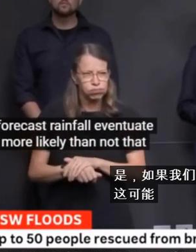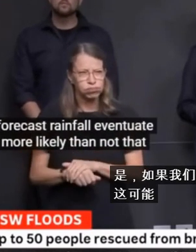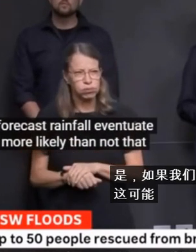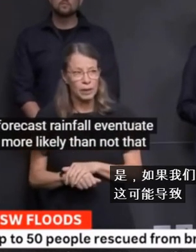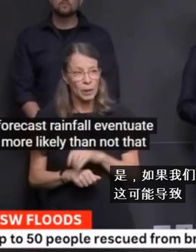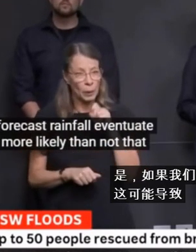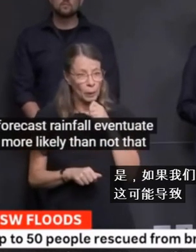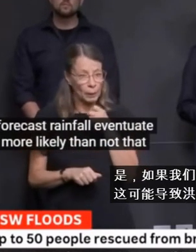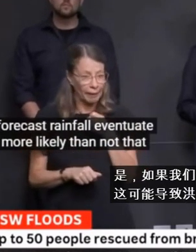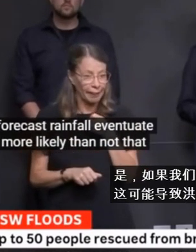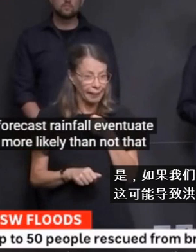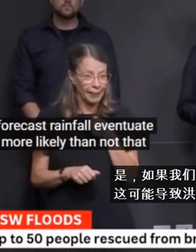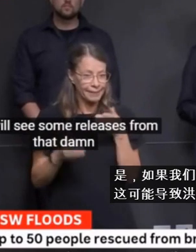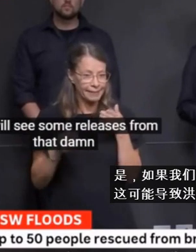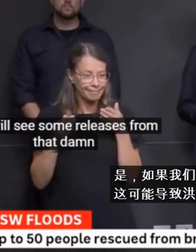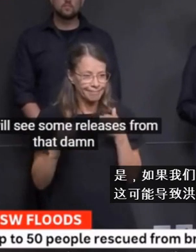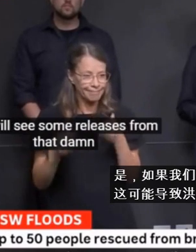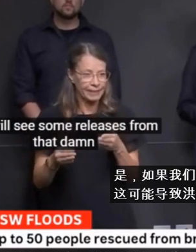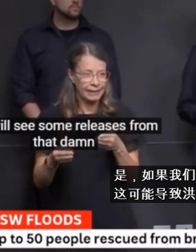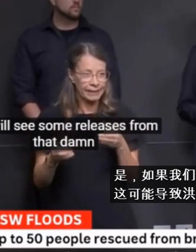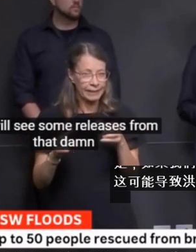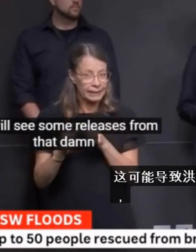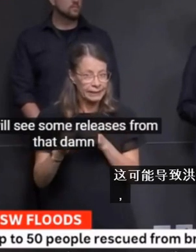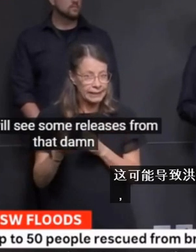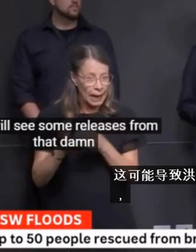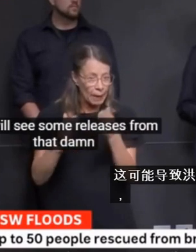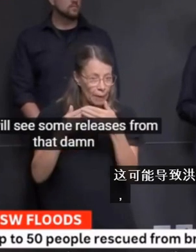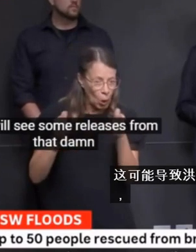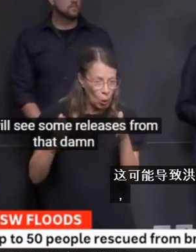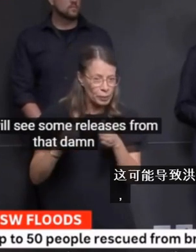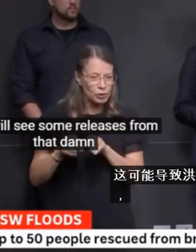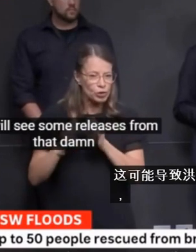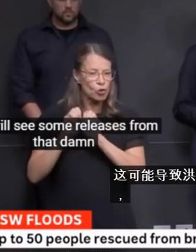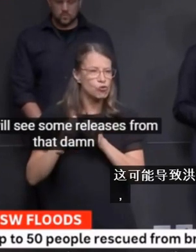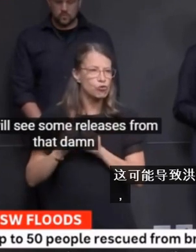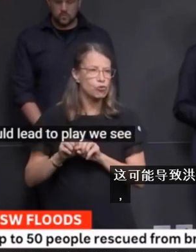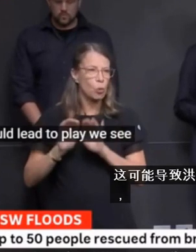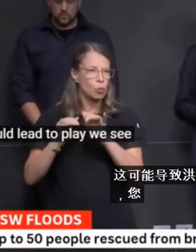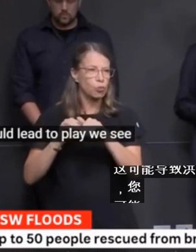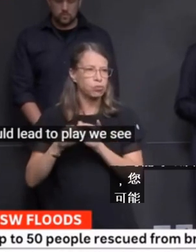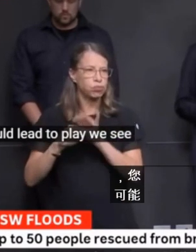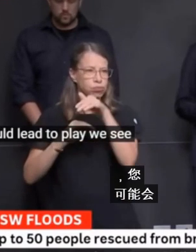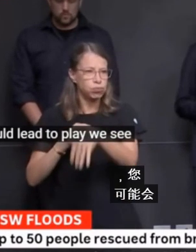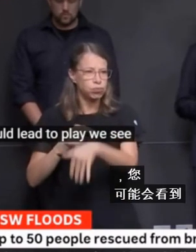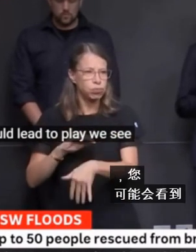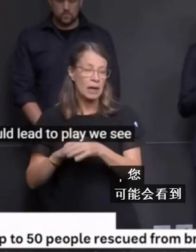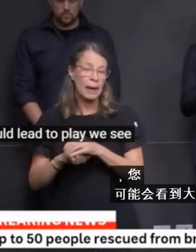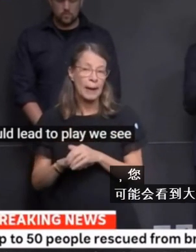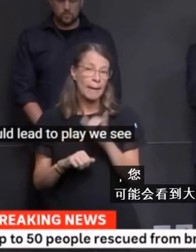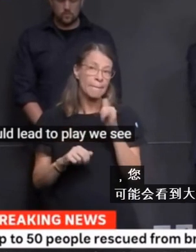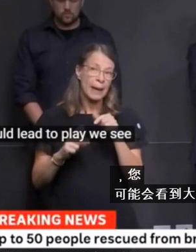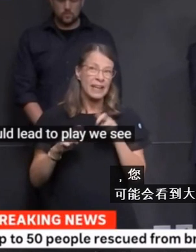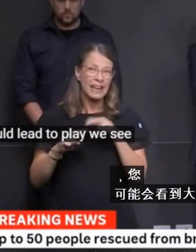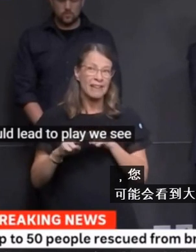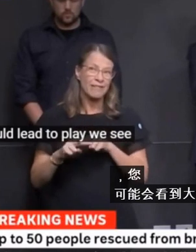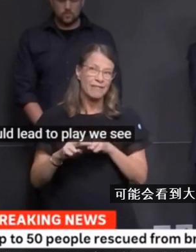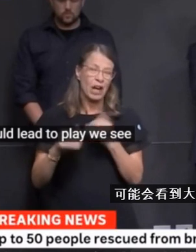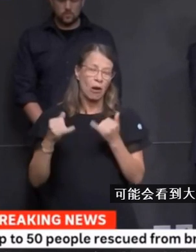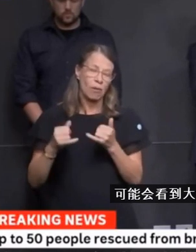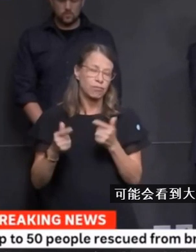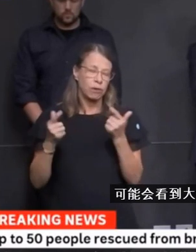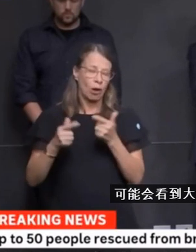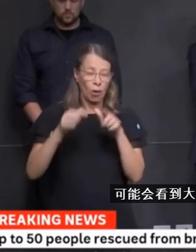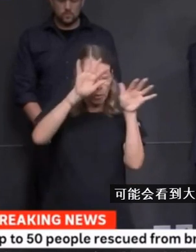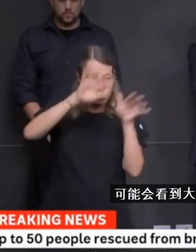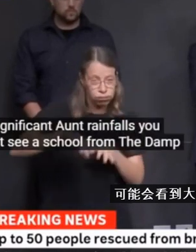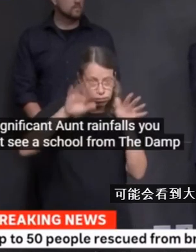dam that could lead to flooding? If we see significant rainfalls, you might see a spill from the dam, but